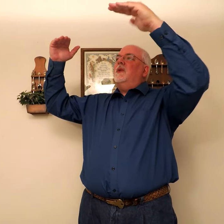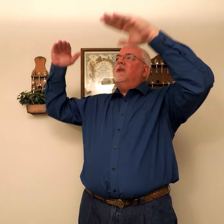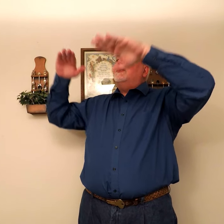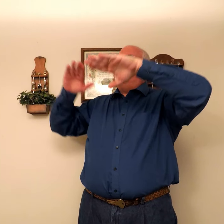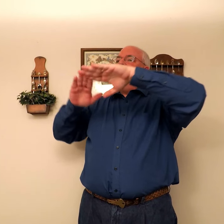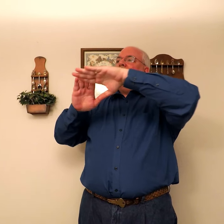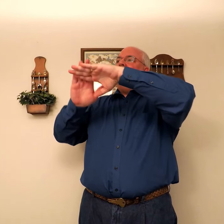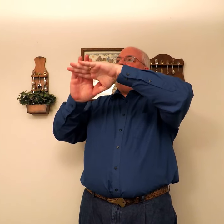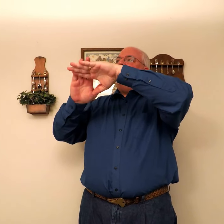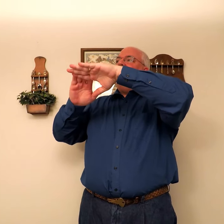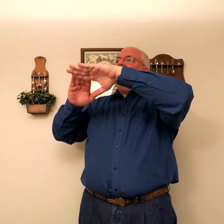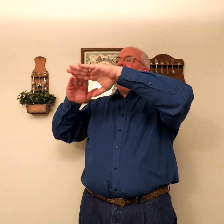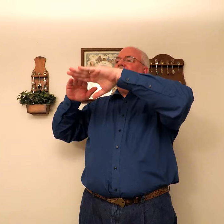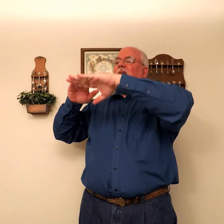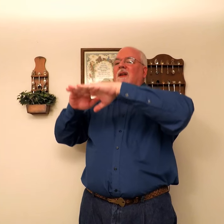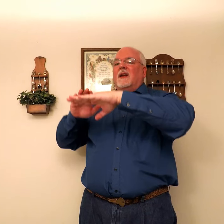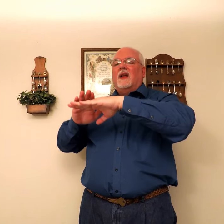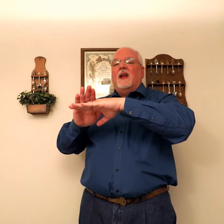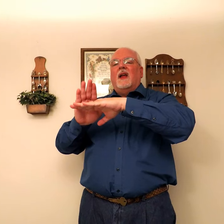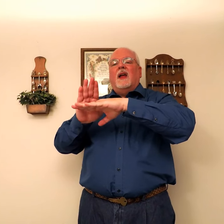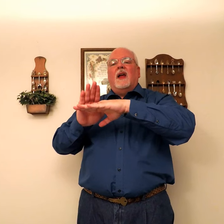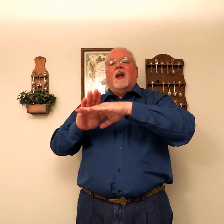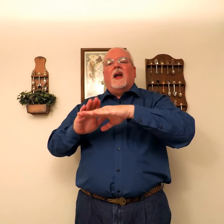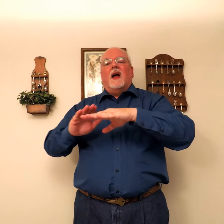celestial shore.